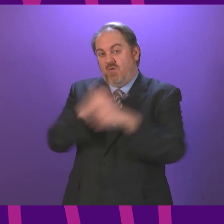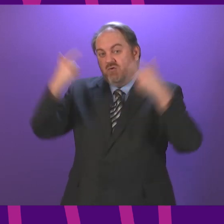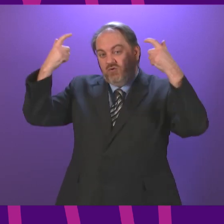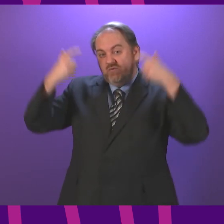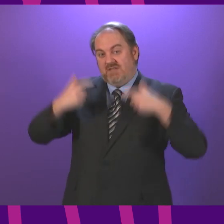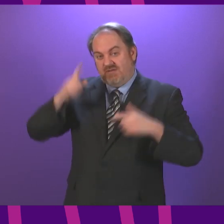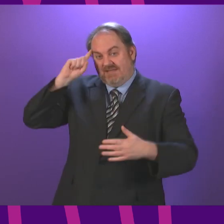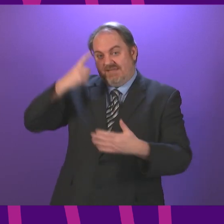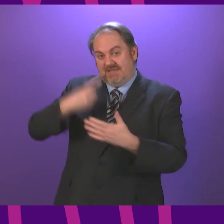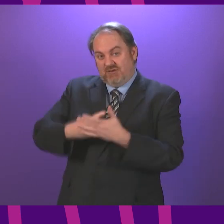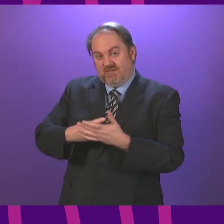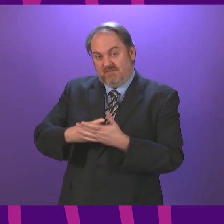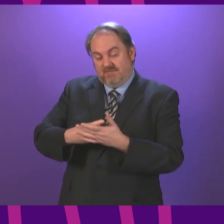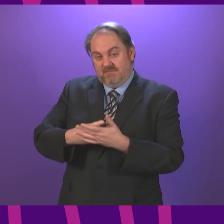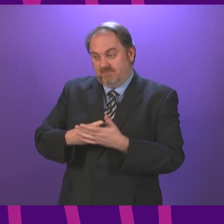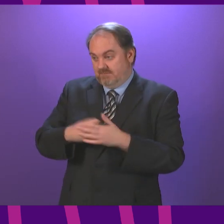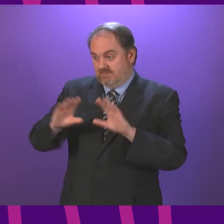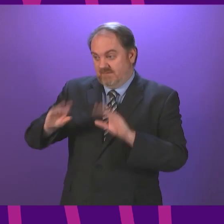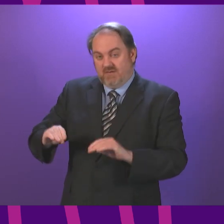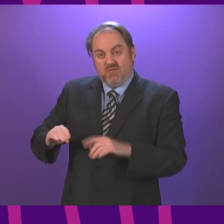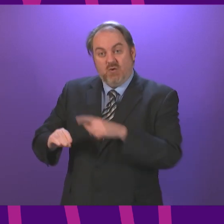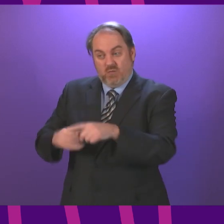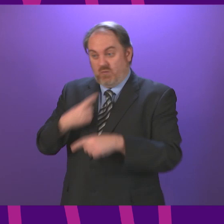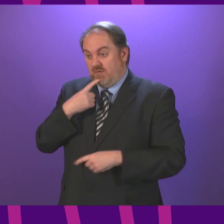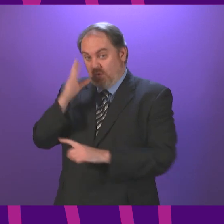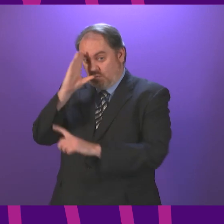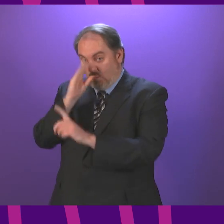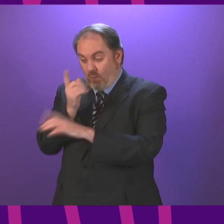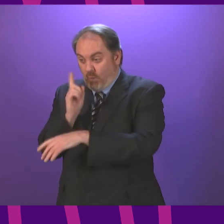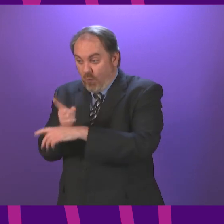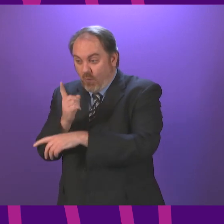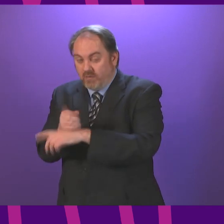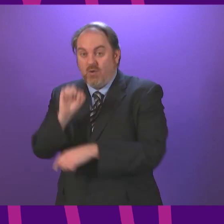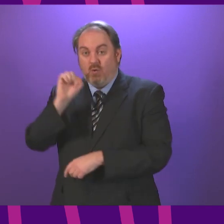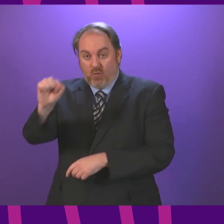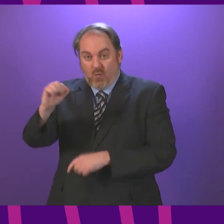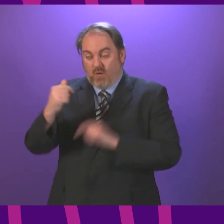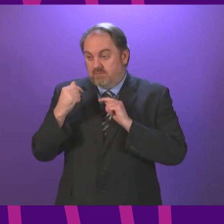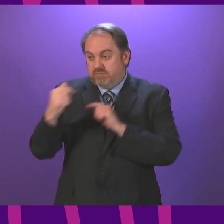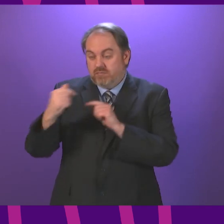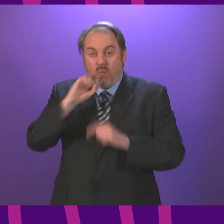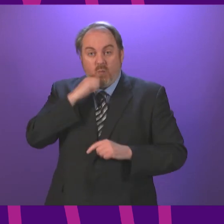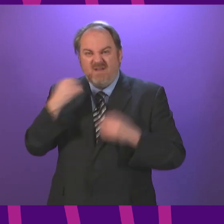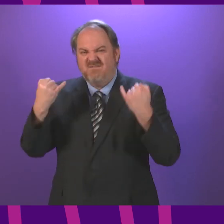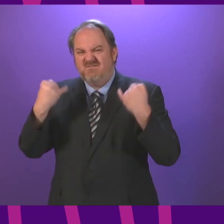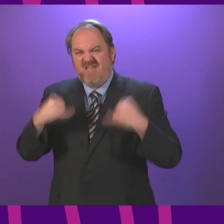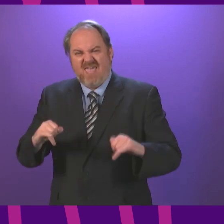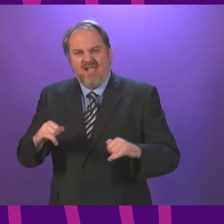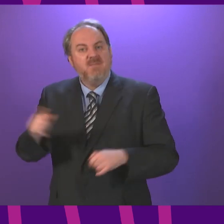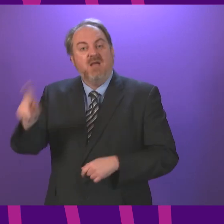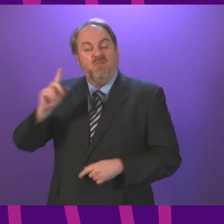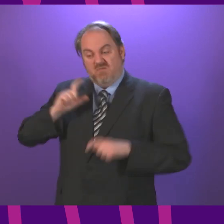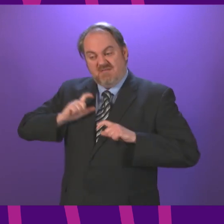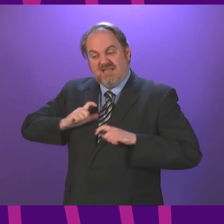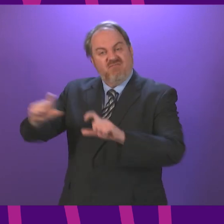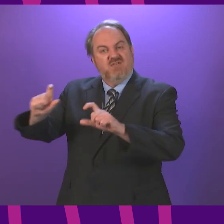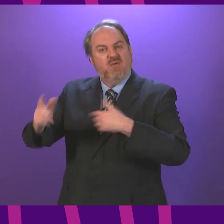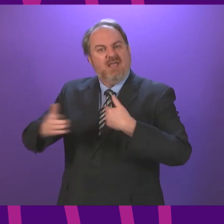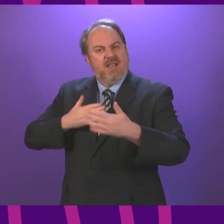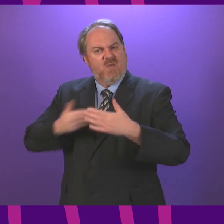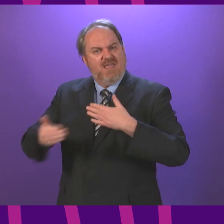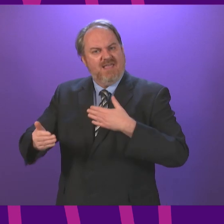Legal Advice stated that the case was more likely to fail than succeed. The First Minister chose to go forward. A month before conceding,